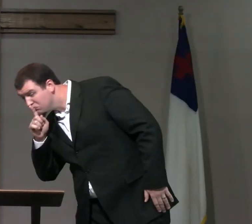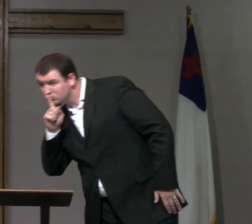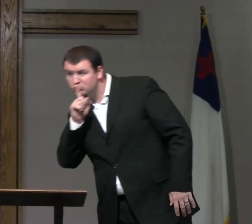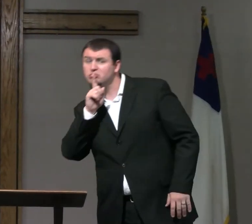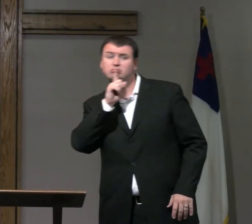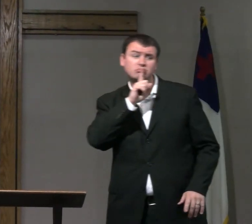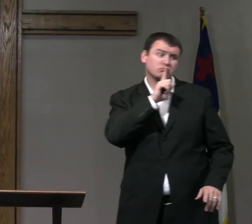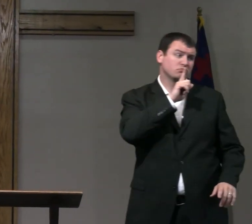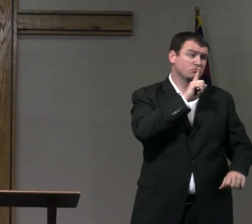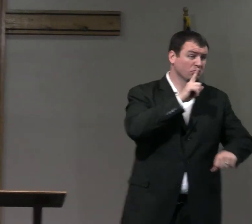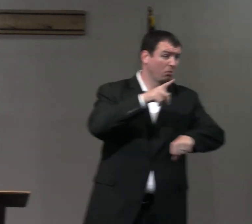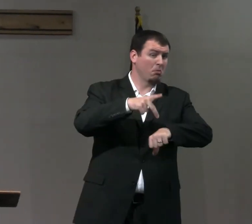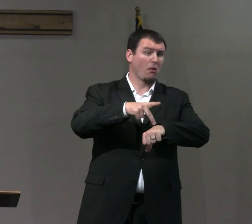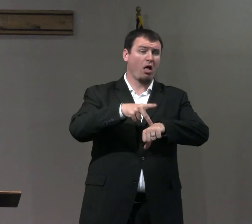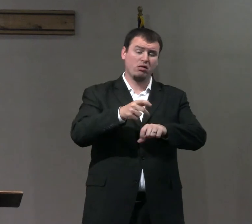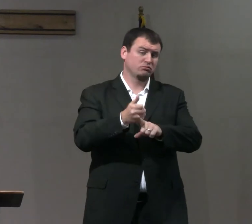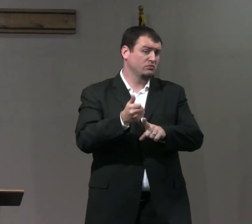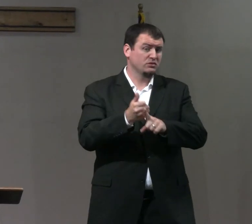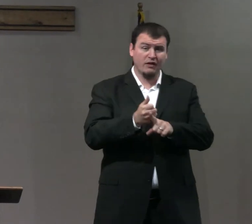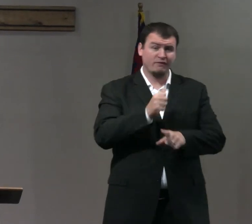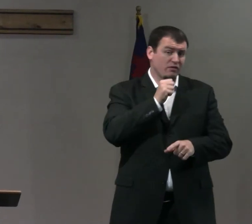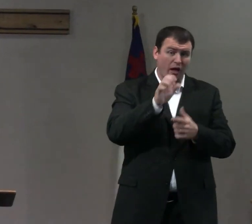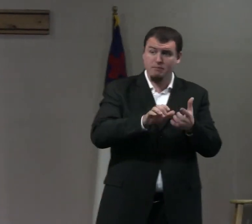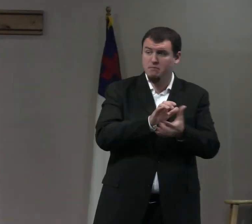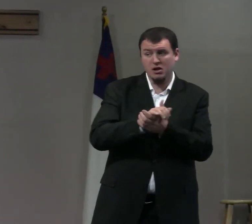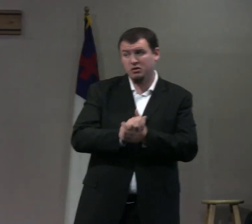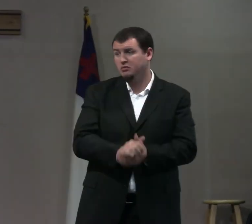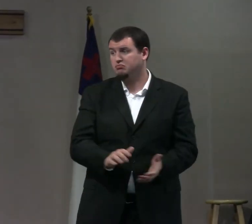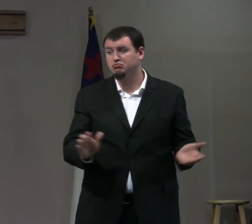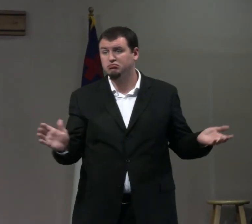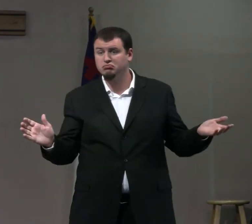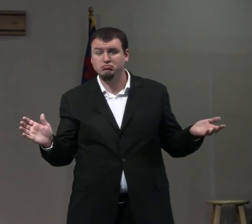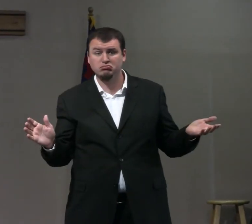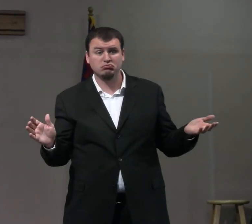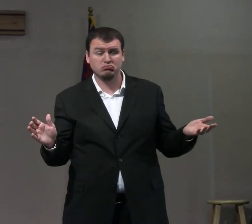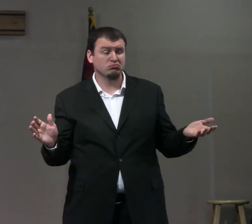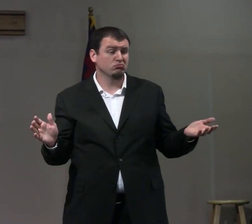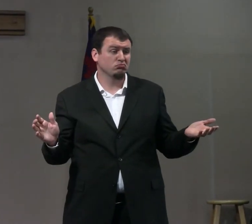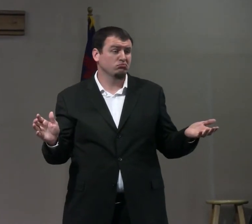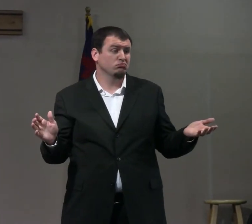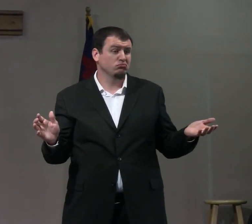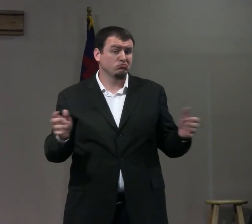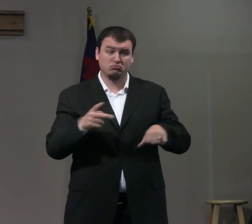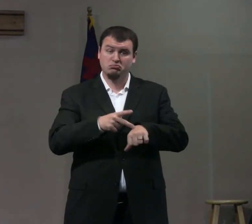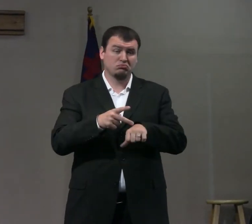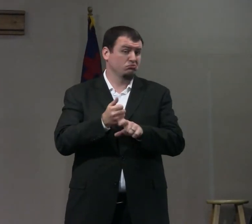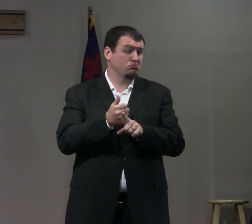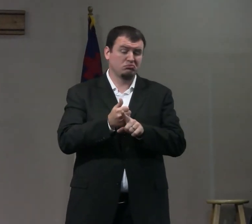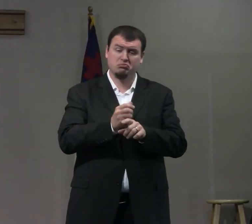Does that mean we have to be married to become a leader? It doesn't say that. Paul was